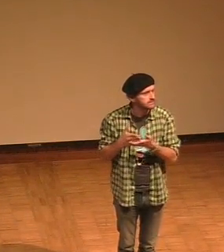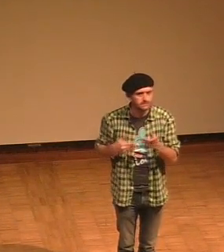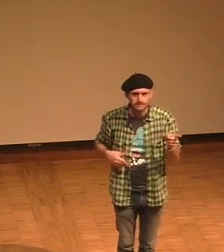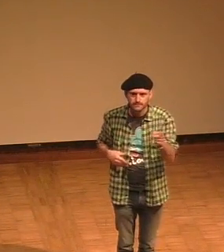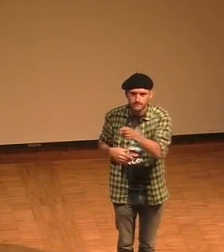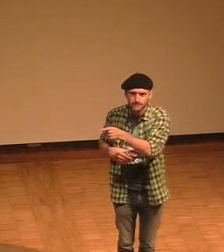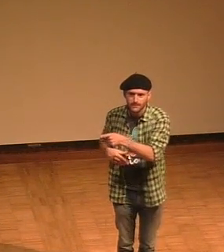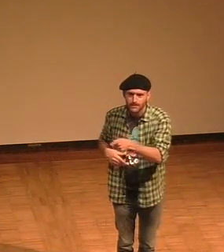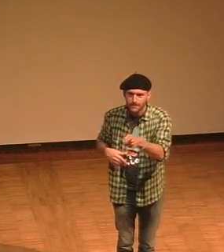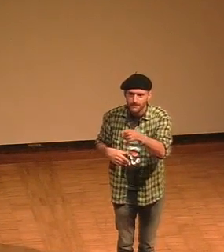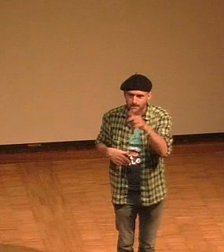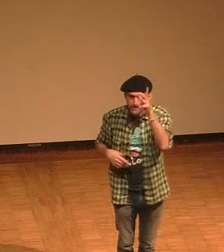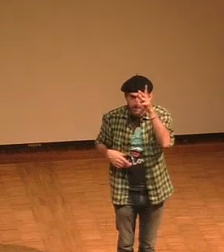different parts of a rooster's body?